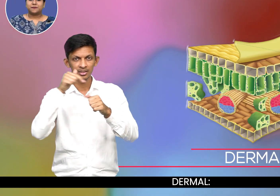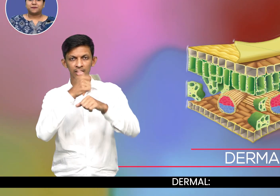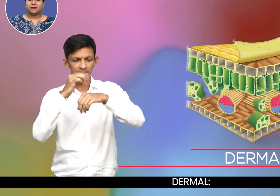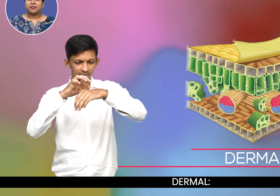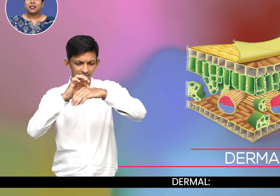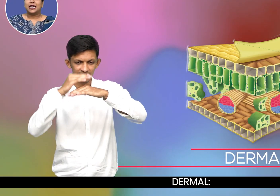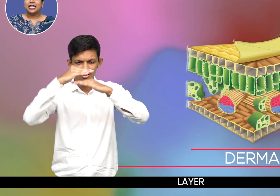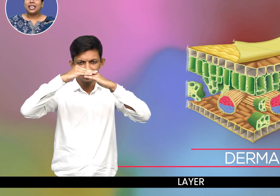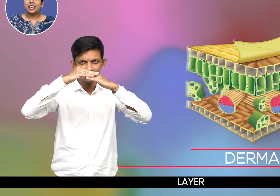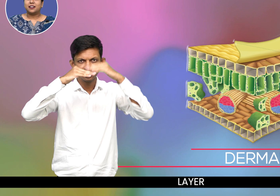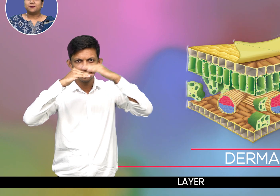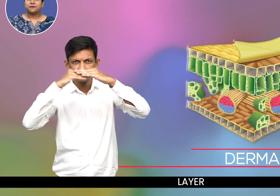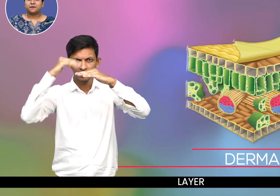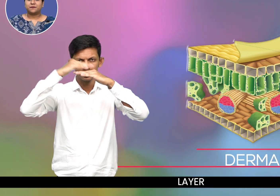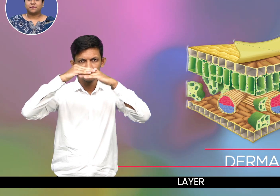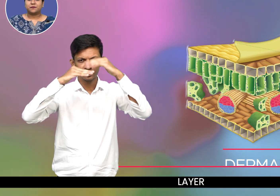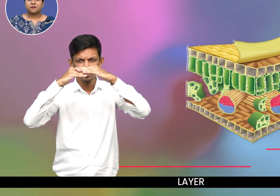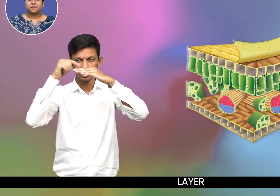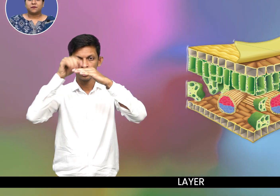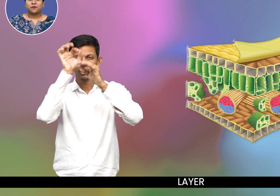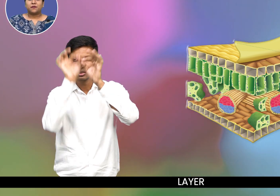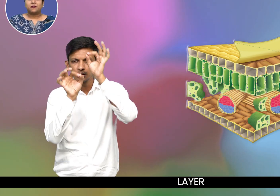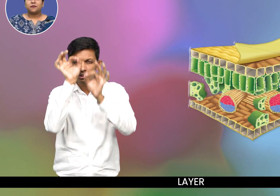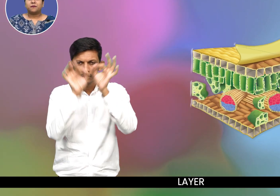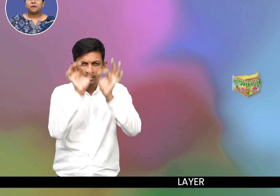Dermal. Layer.